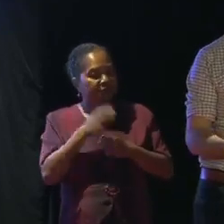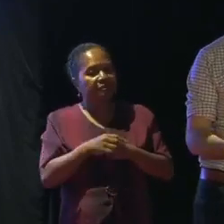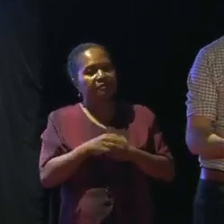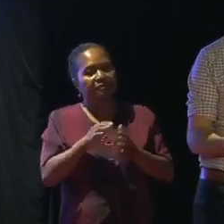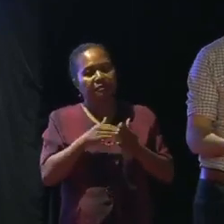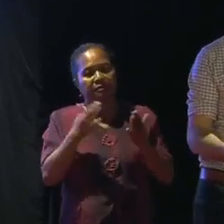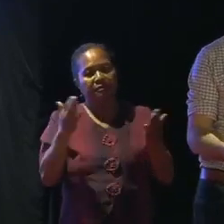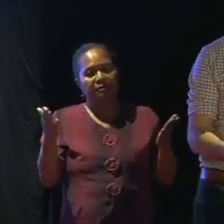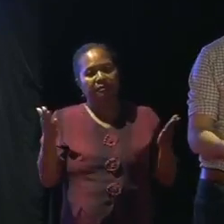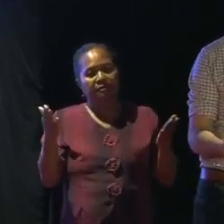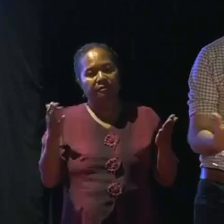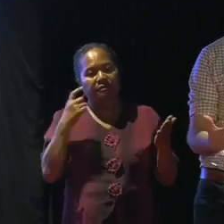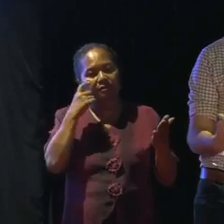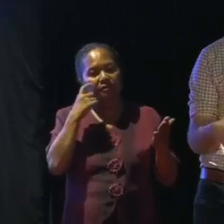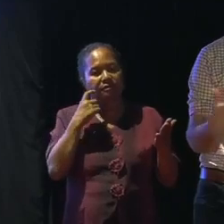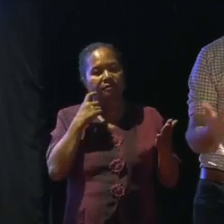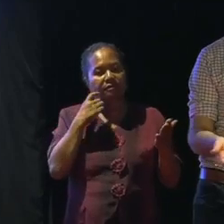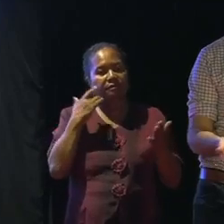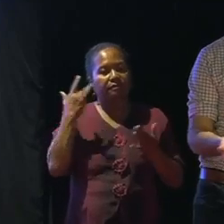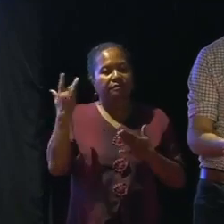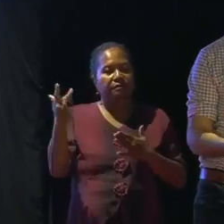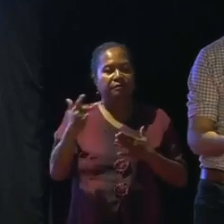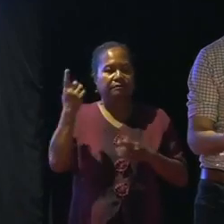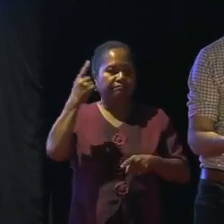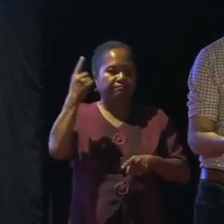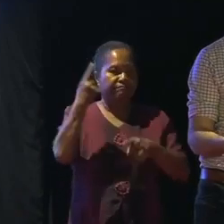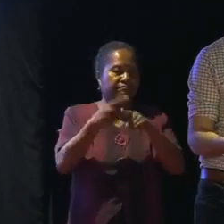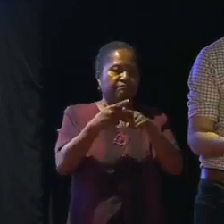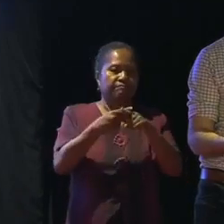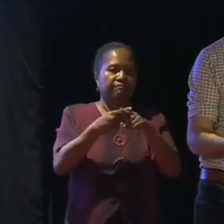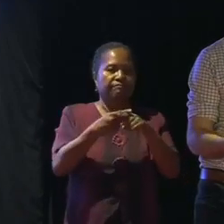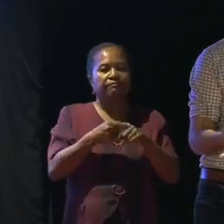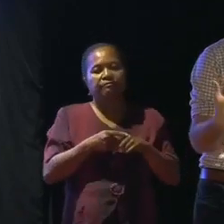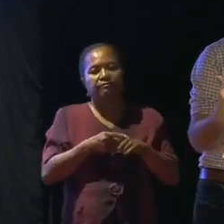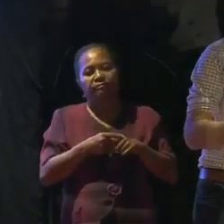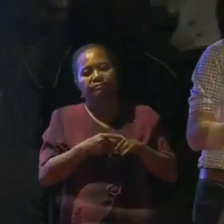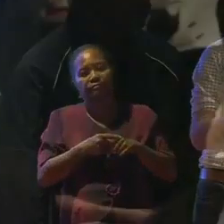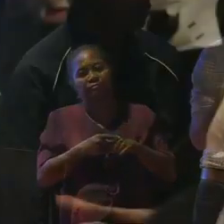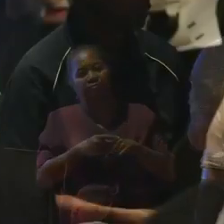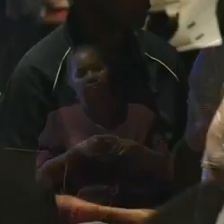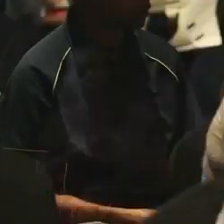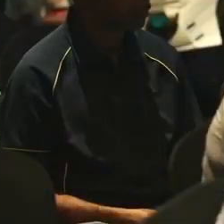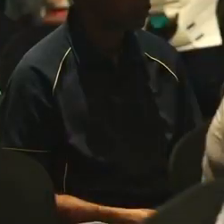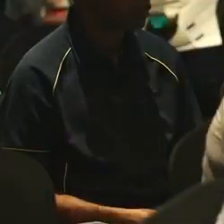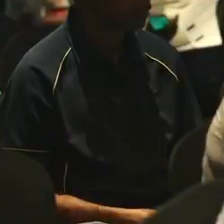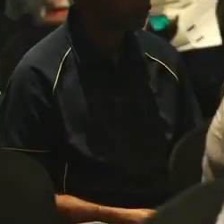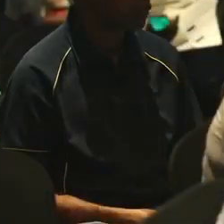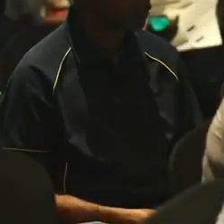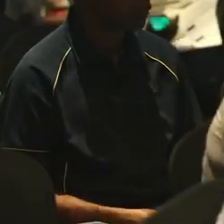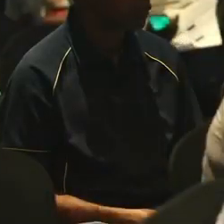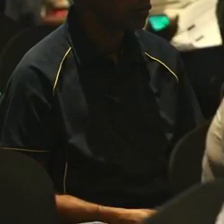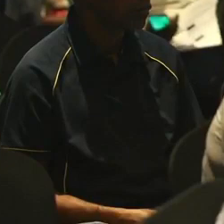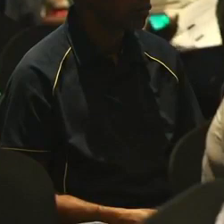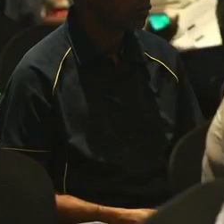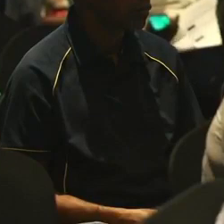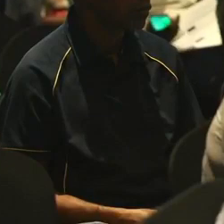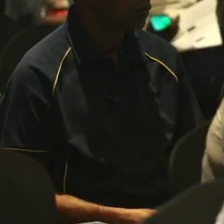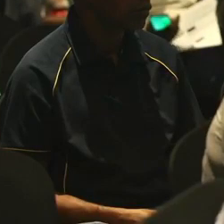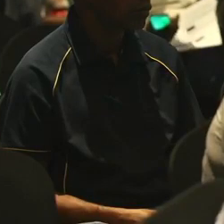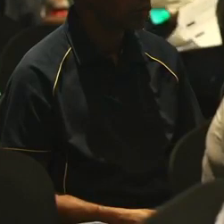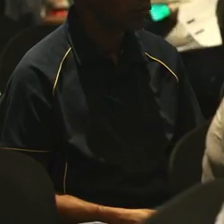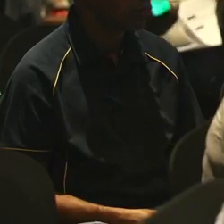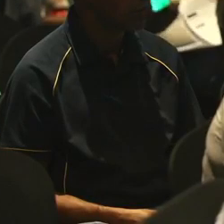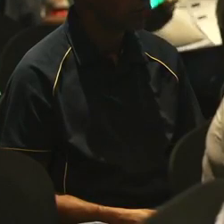Now, we're trying to get it online as fast as possible for lodgements, but effectively it is going through the trialing phase. We're gathering